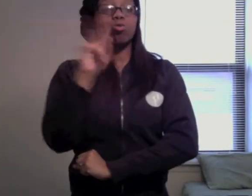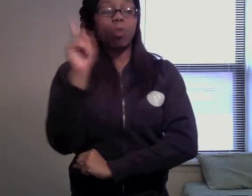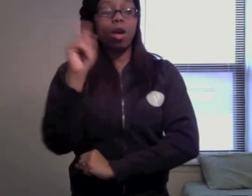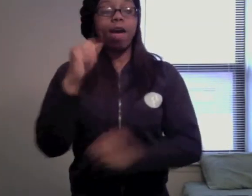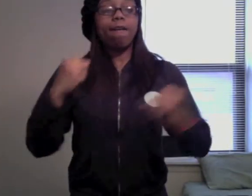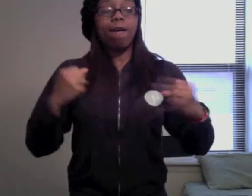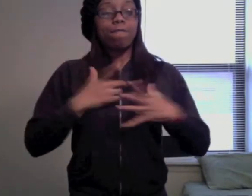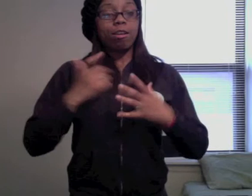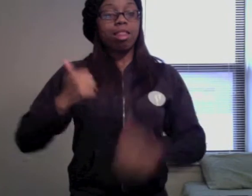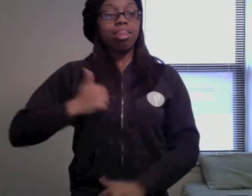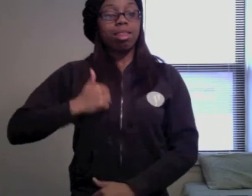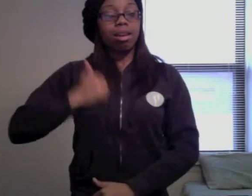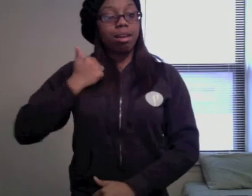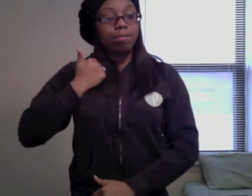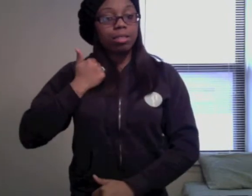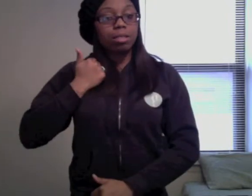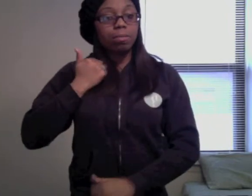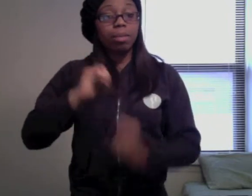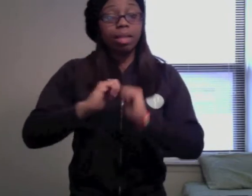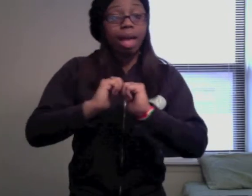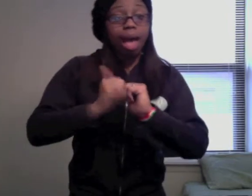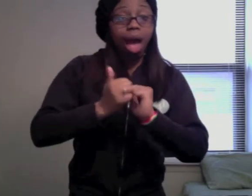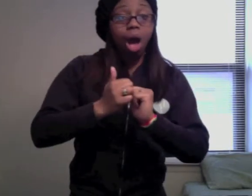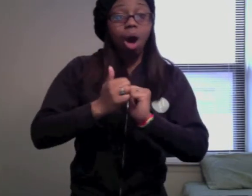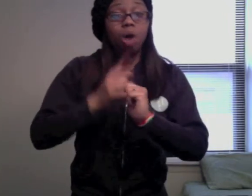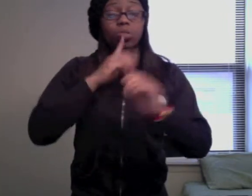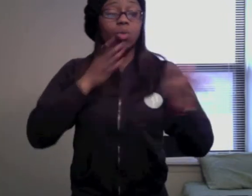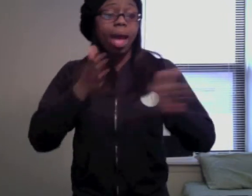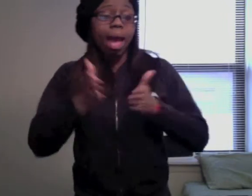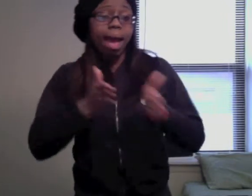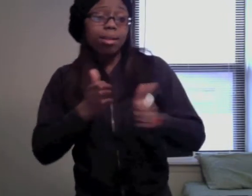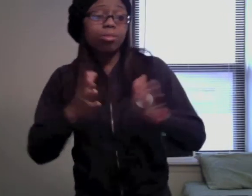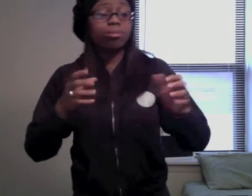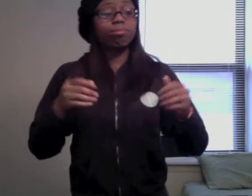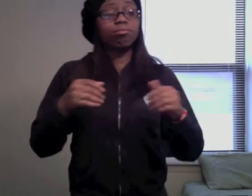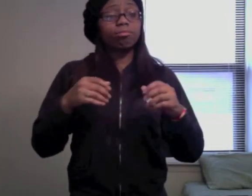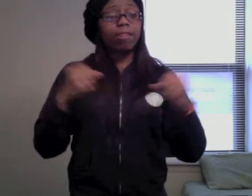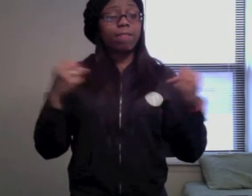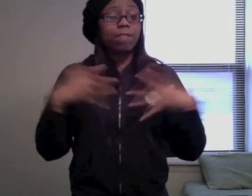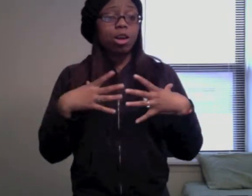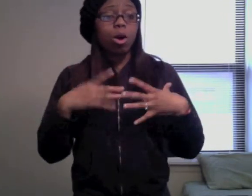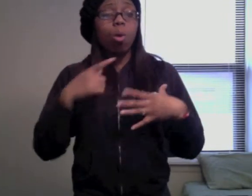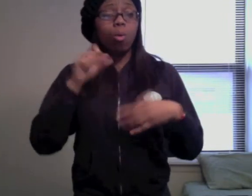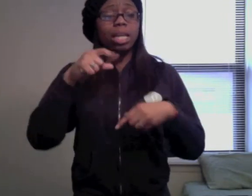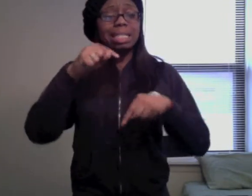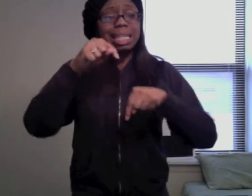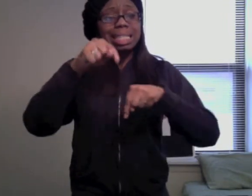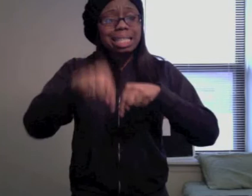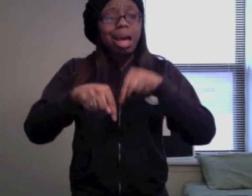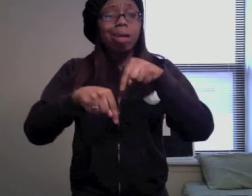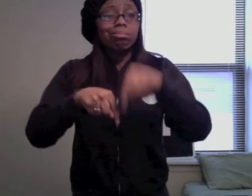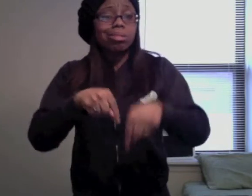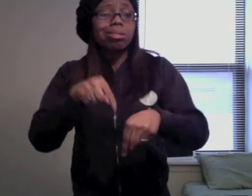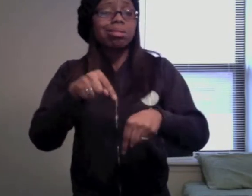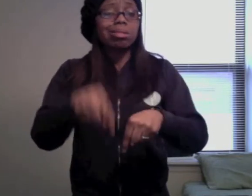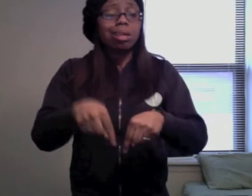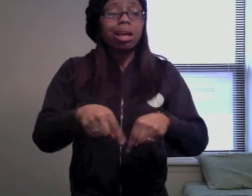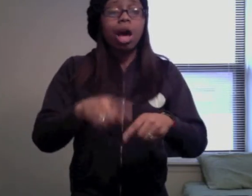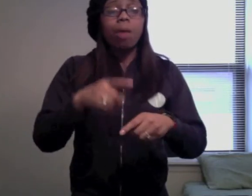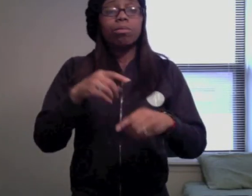how we might deal with the challenge, we can take steps towards experiencing the fear and moving forward. We can